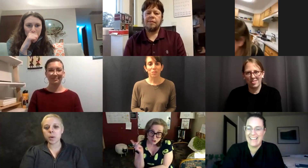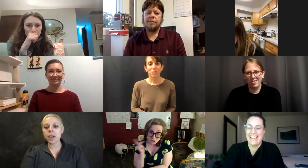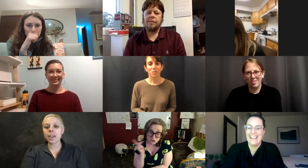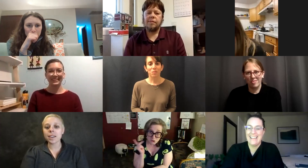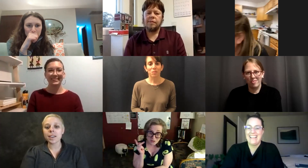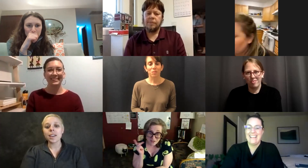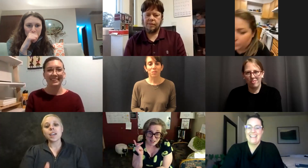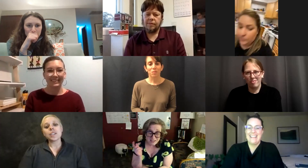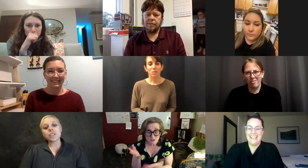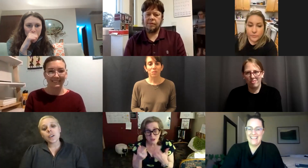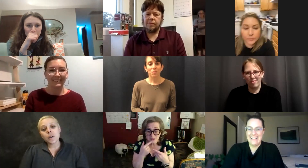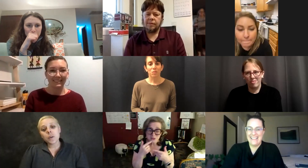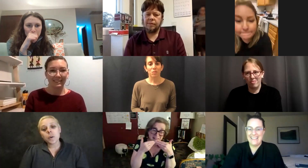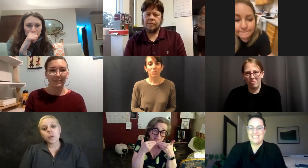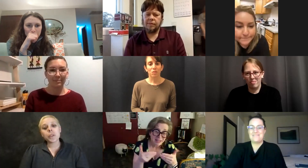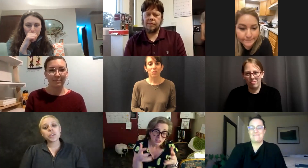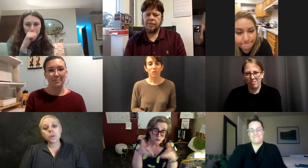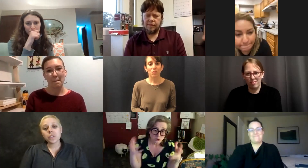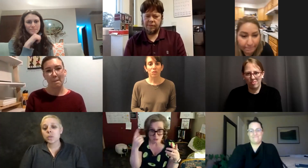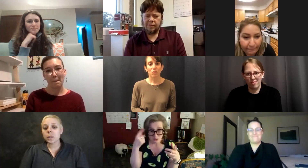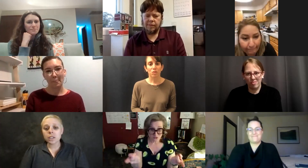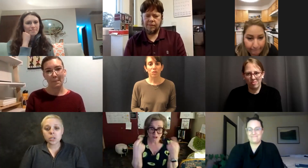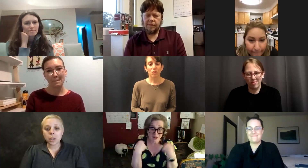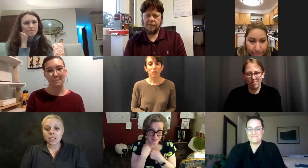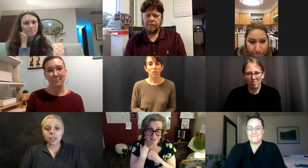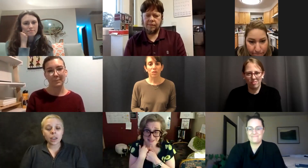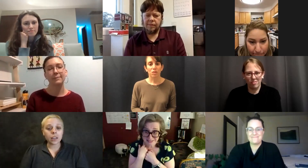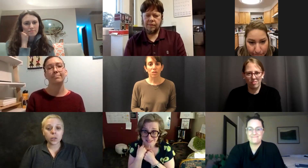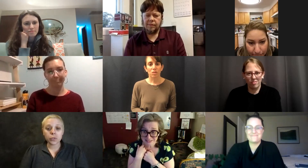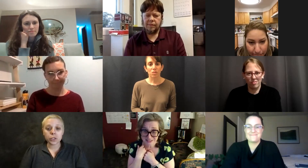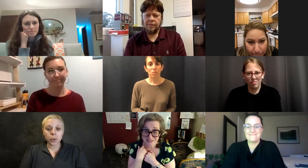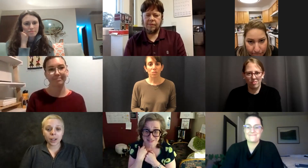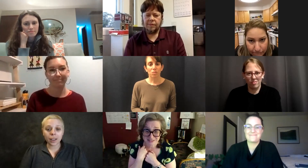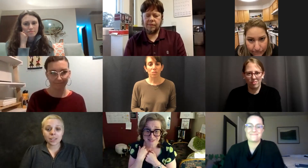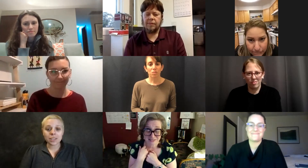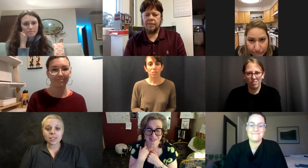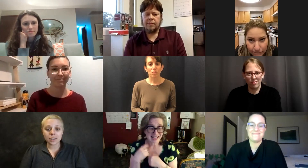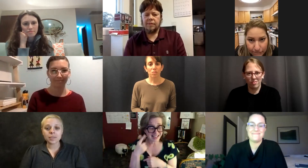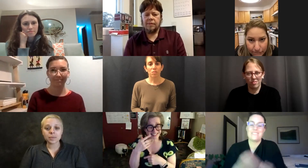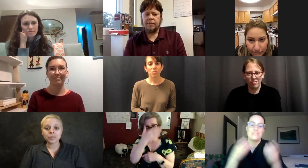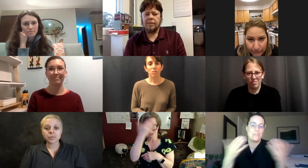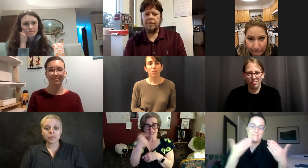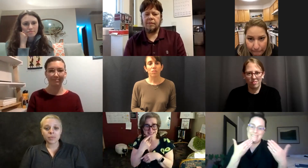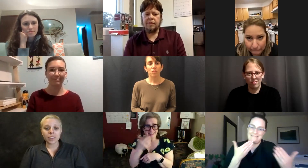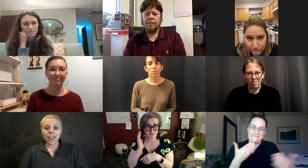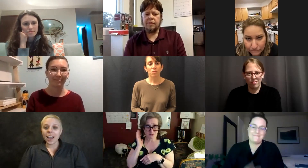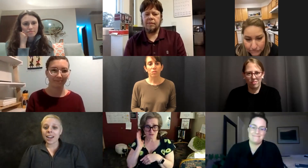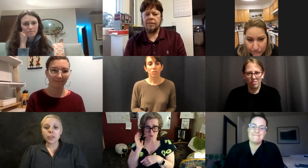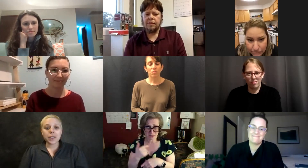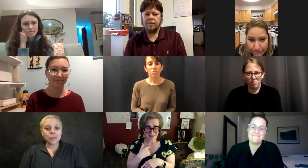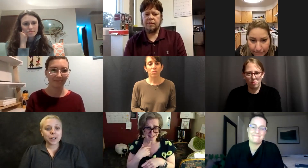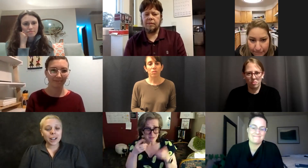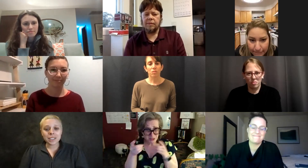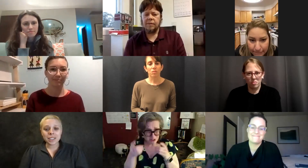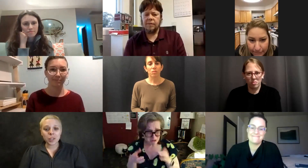Hello. Okay. So, well, the 2 of us really just want to say thank you for joining us. And I